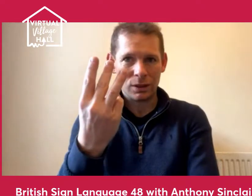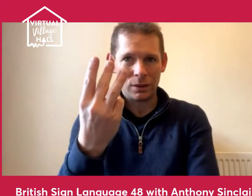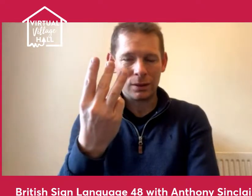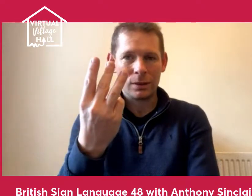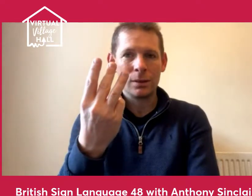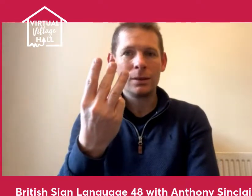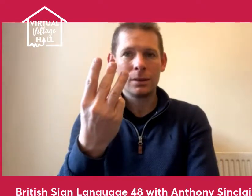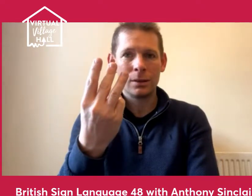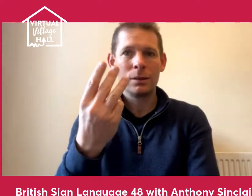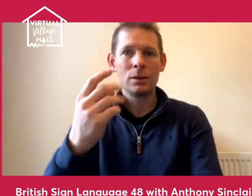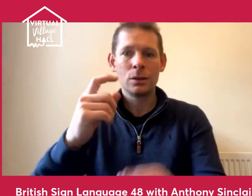3:15,